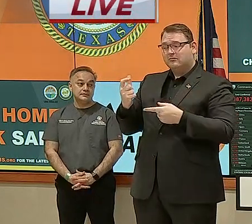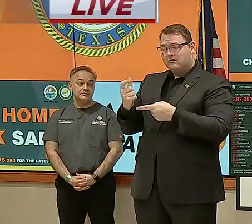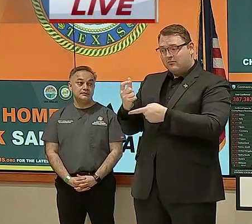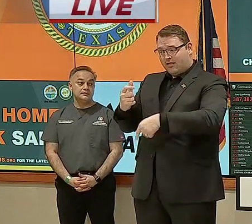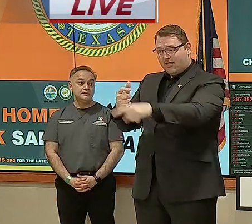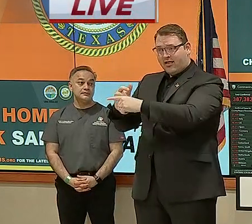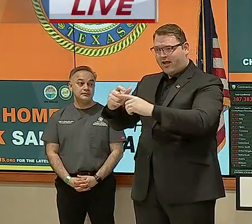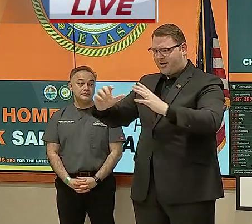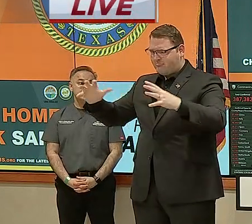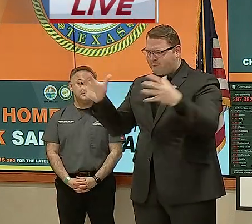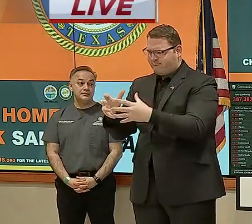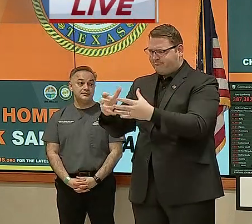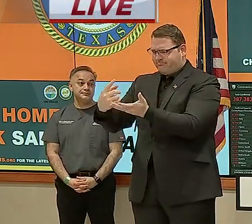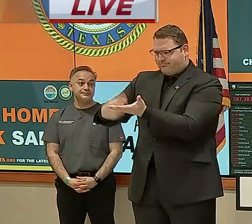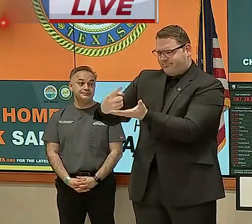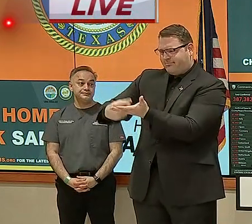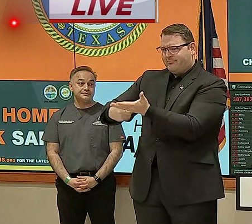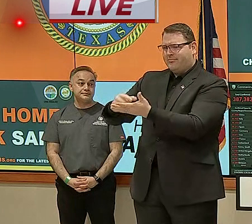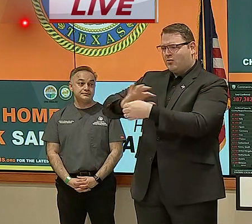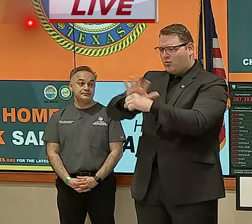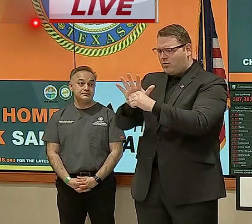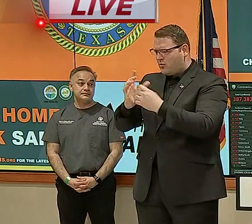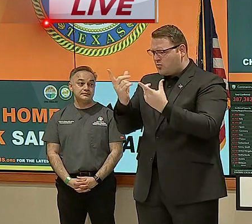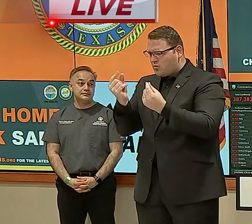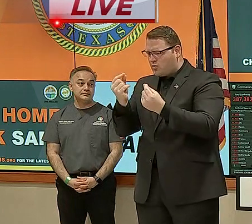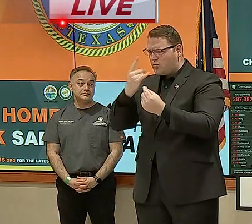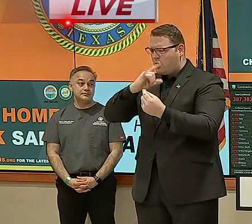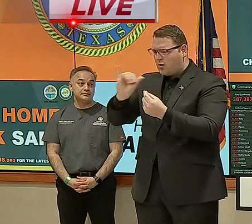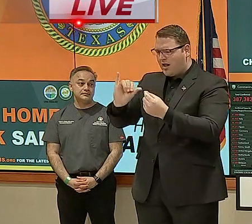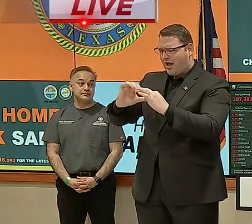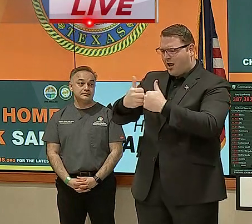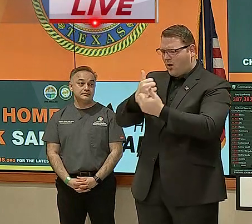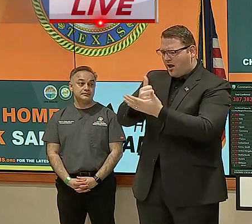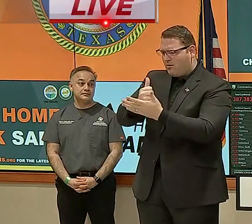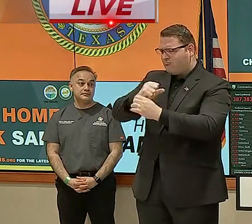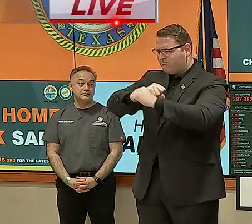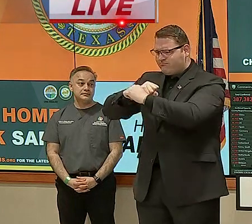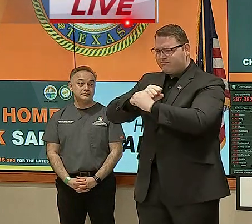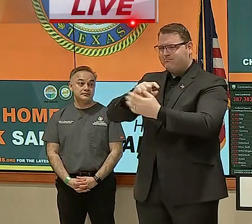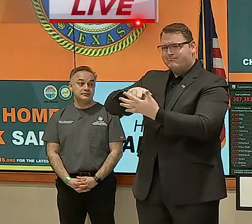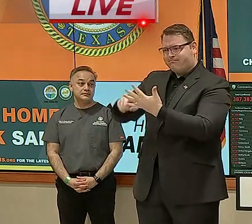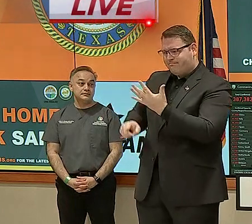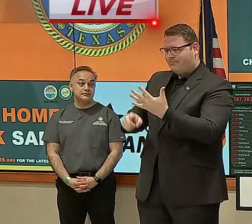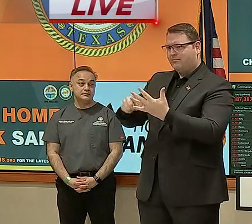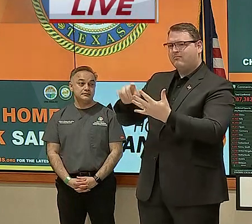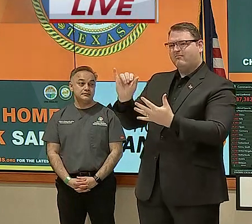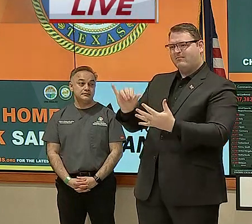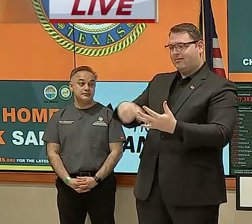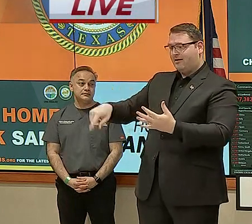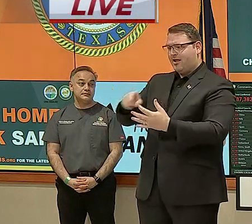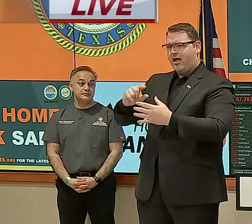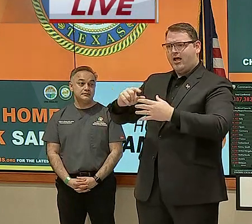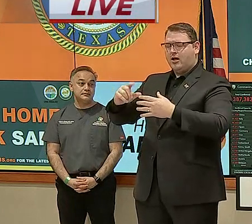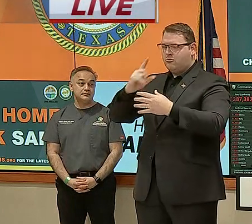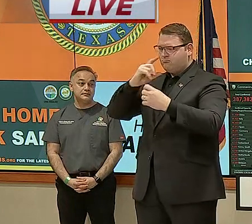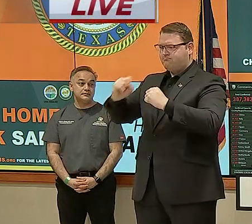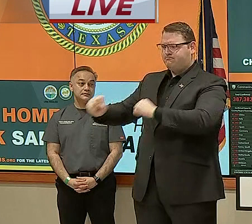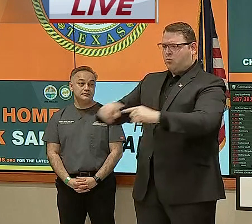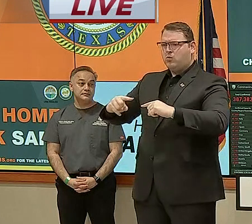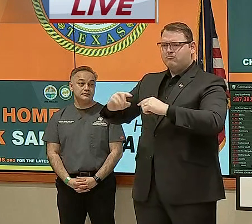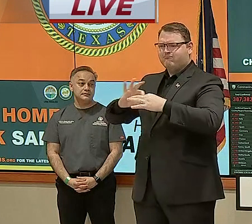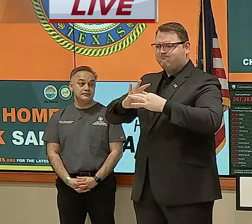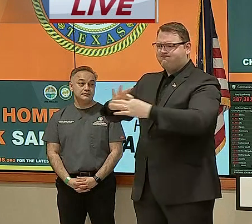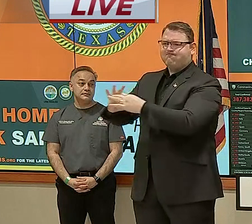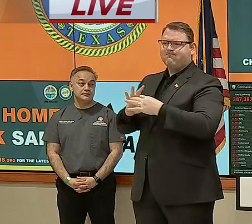been more united than they are today. And I speak with the CEO of the medical center, Bill